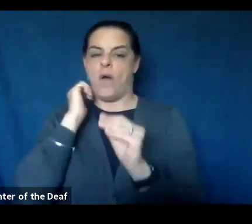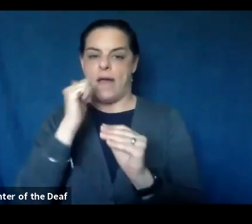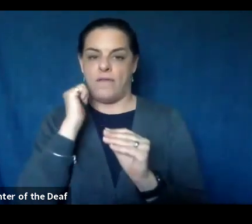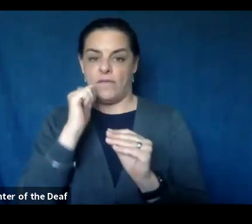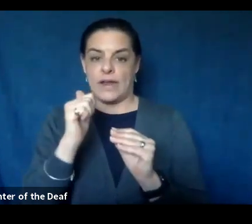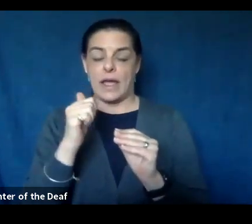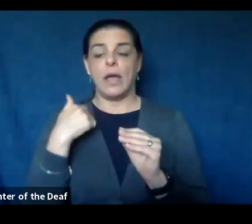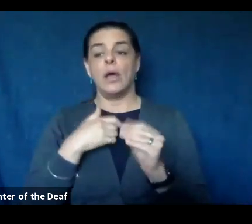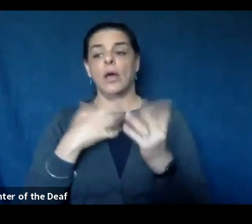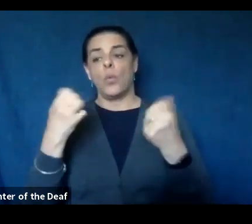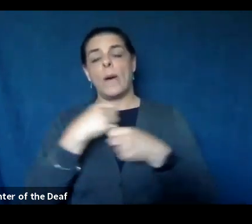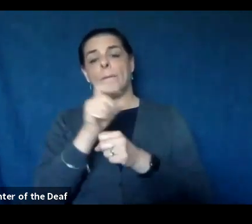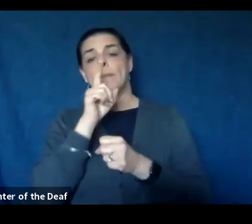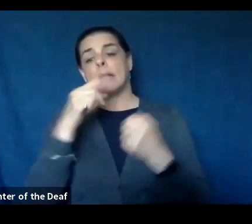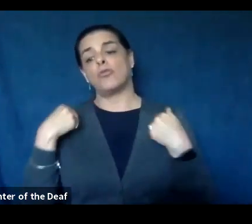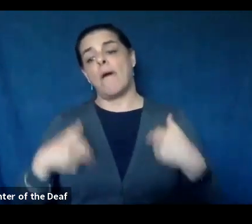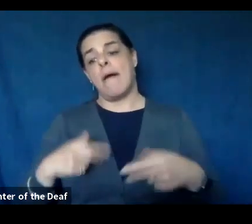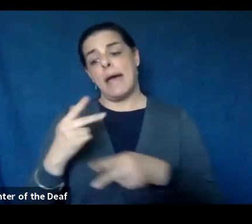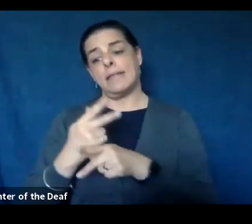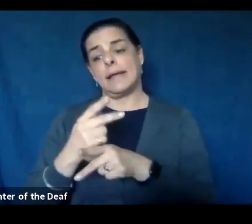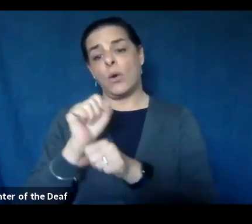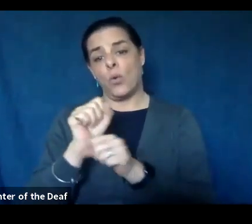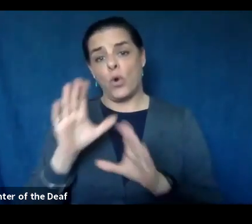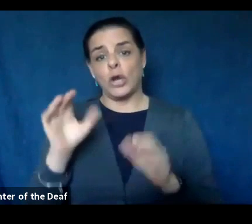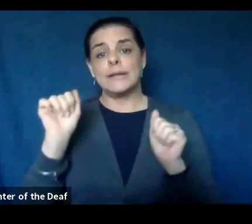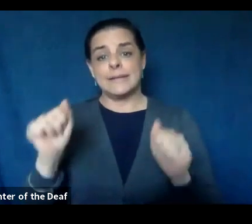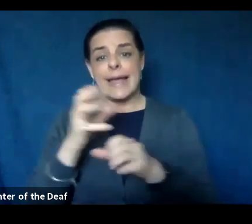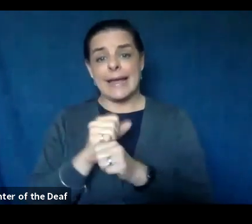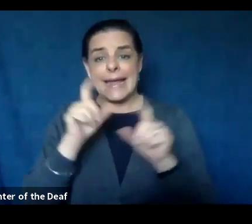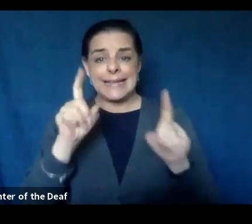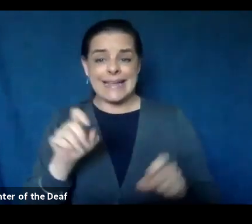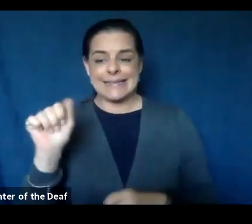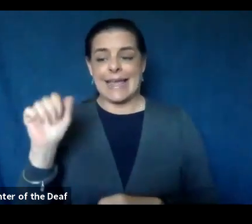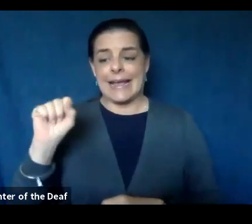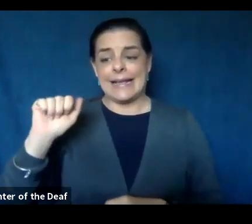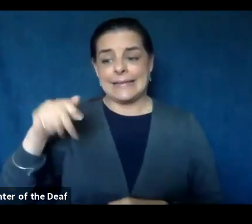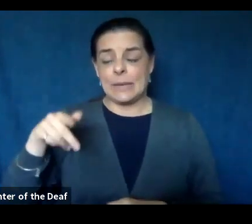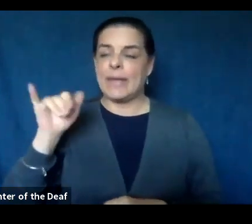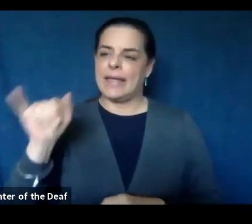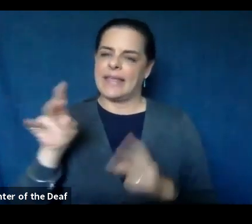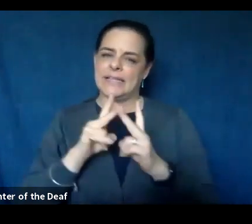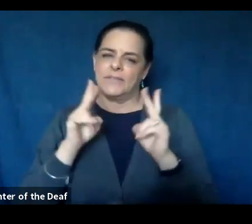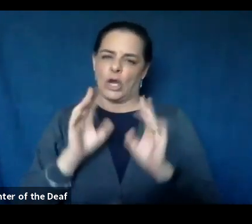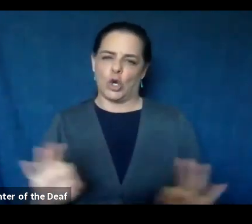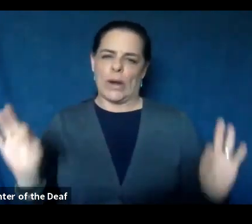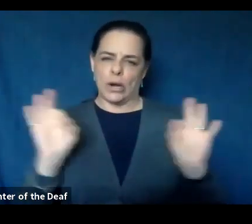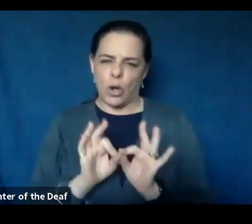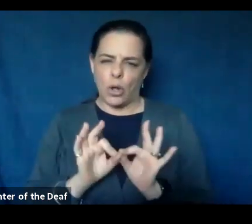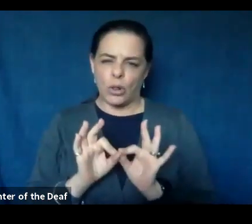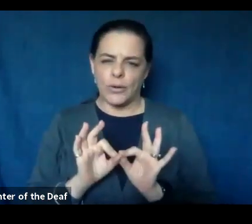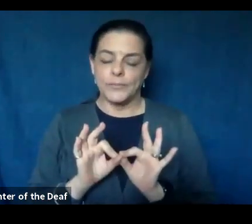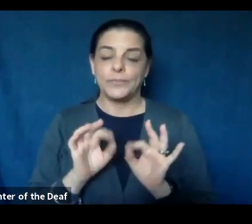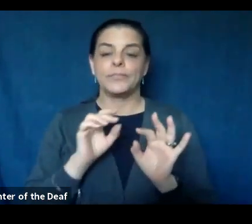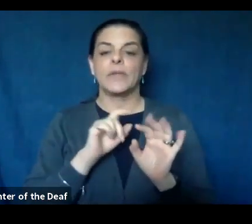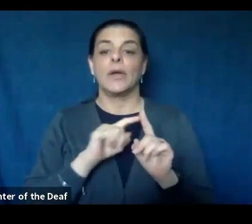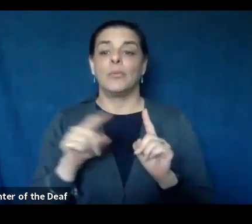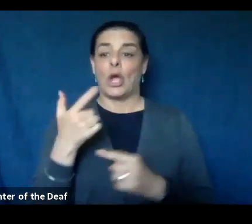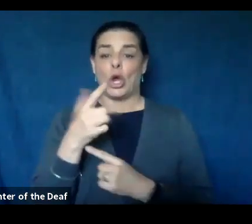to make sure that healthcare workers are able to get tested and get back to work as soon as possible. That's critical. But a